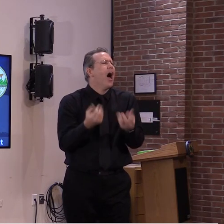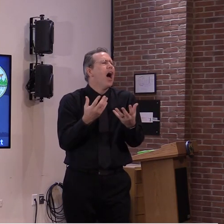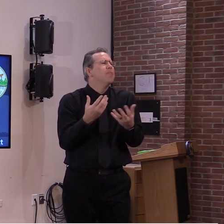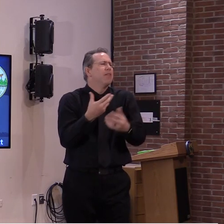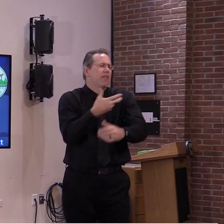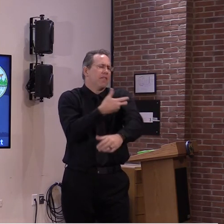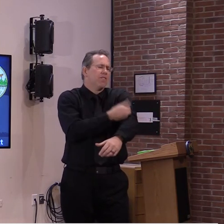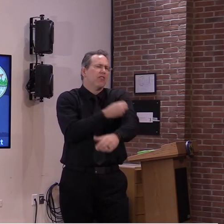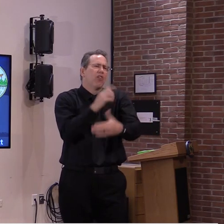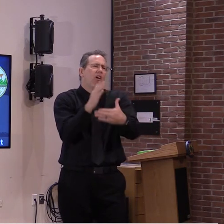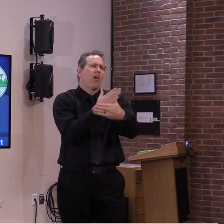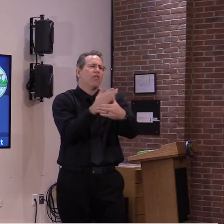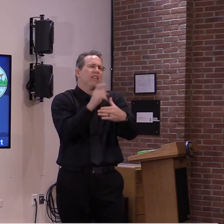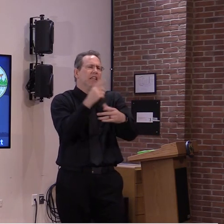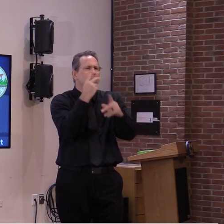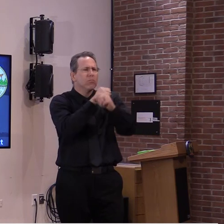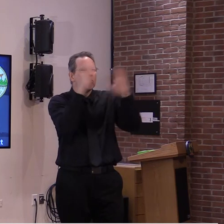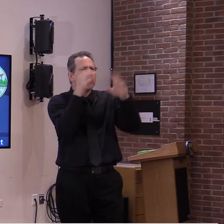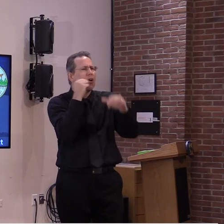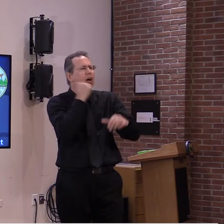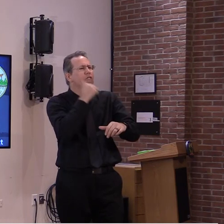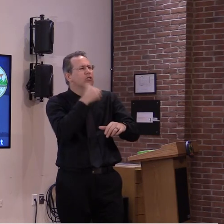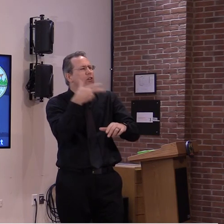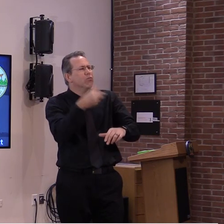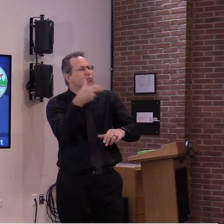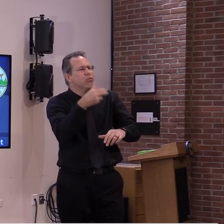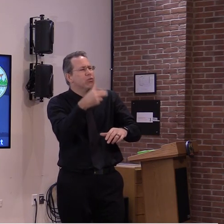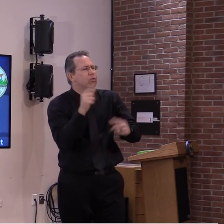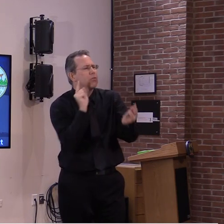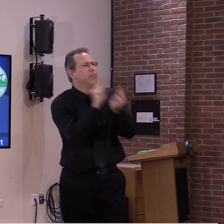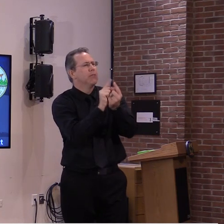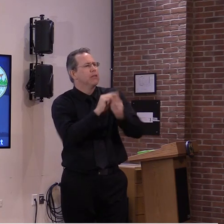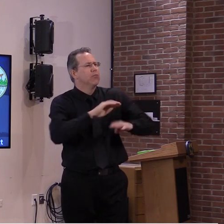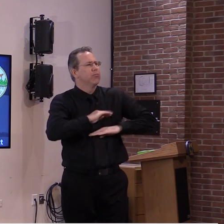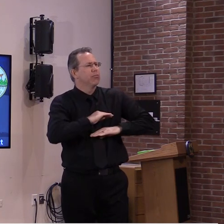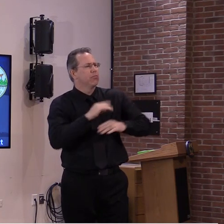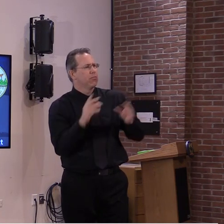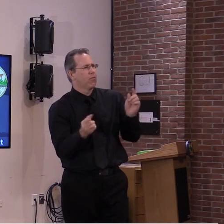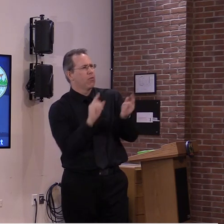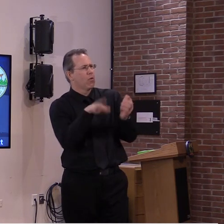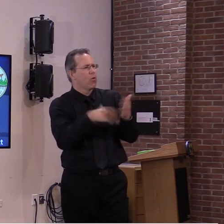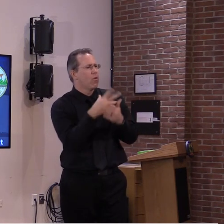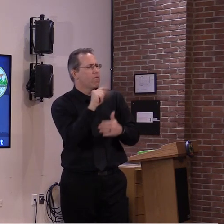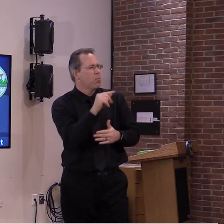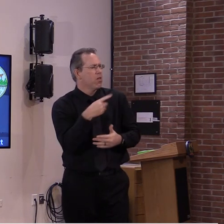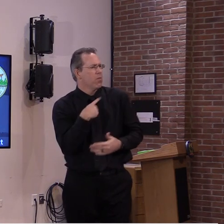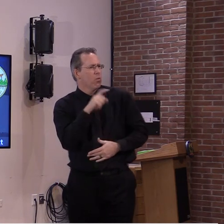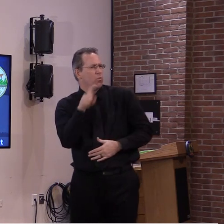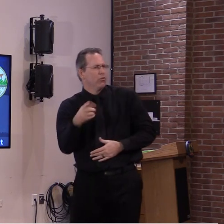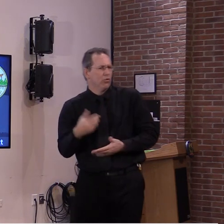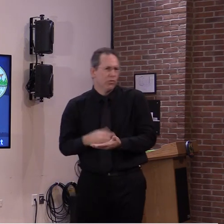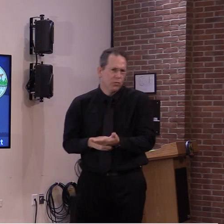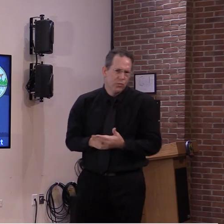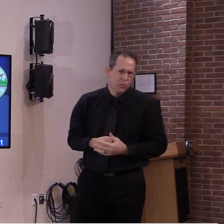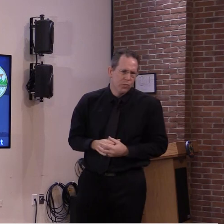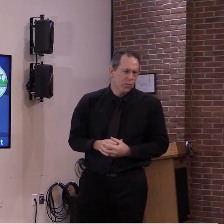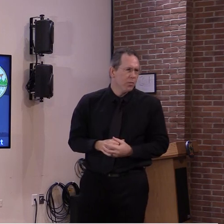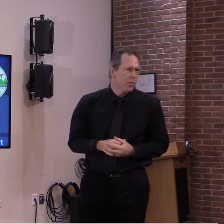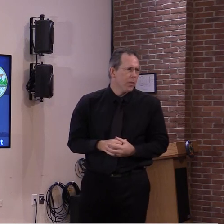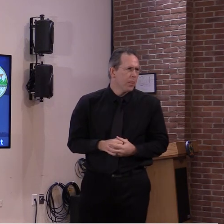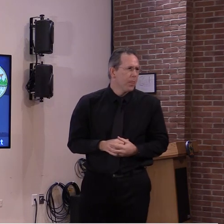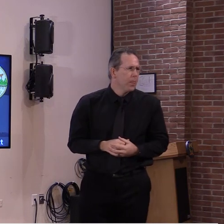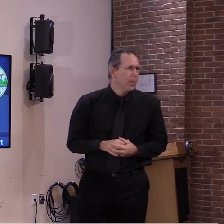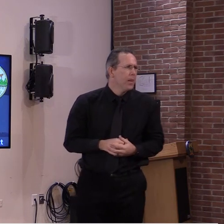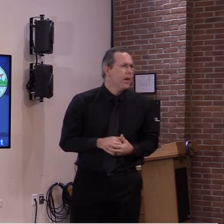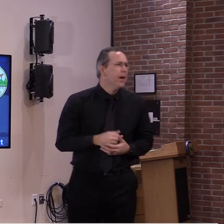target on the percent of the population to be vaccinated? Yeah, again, I'll let Dr. Levine answer some of that or most